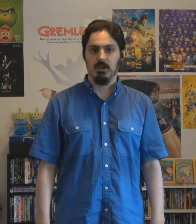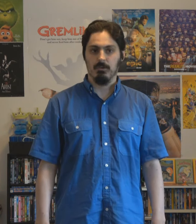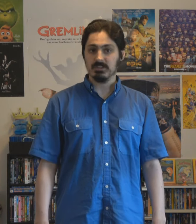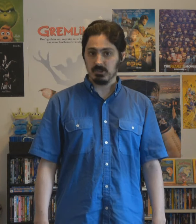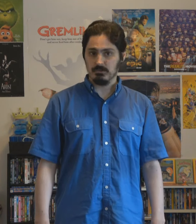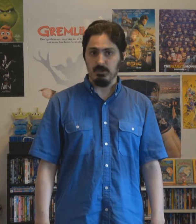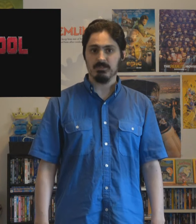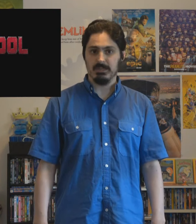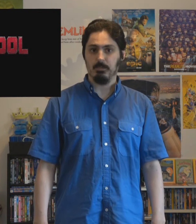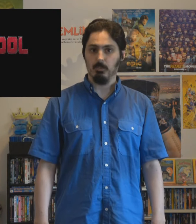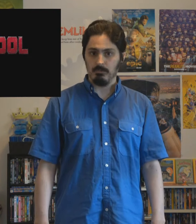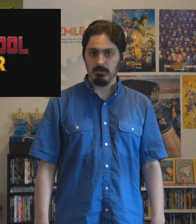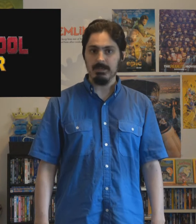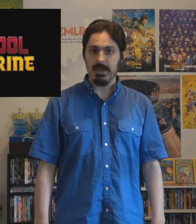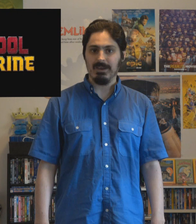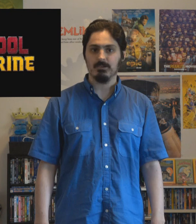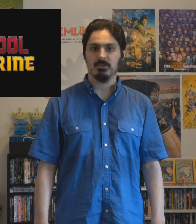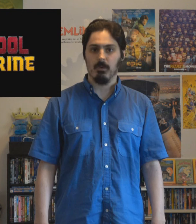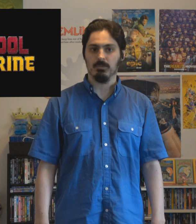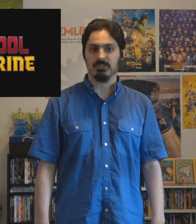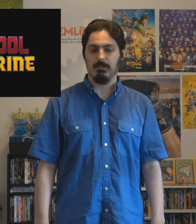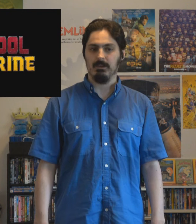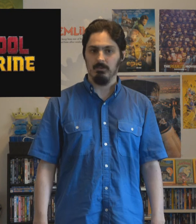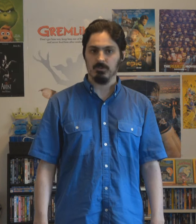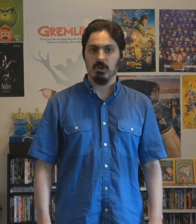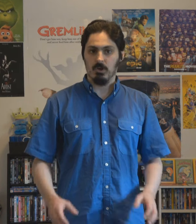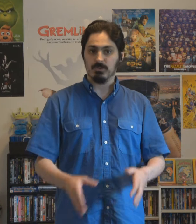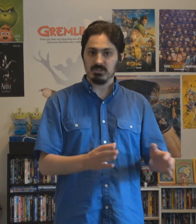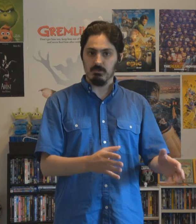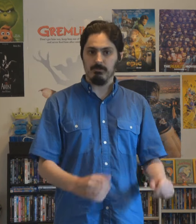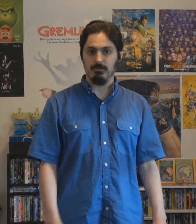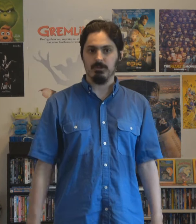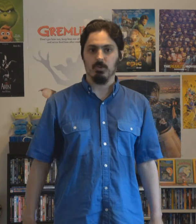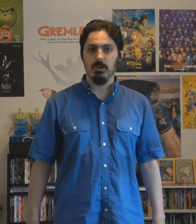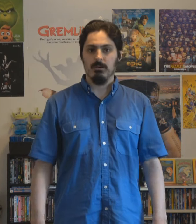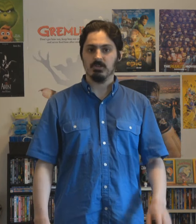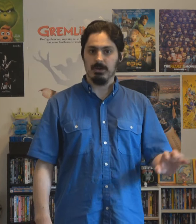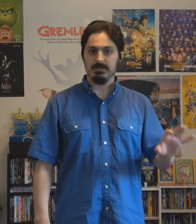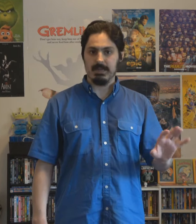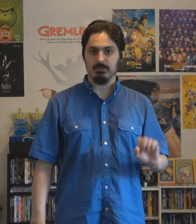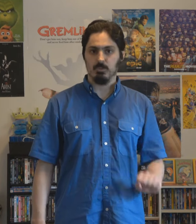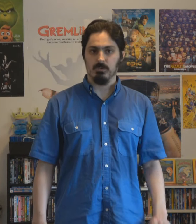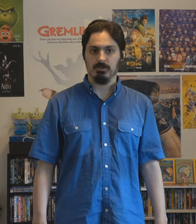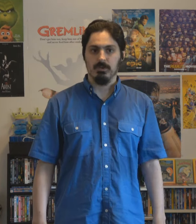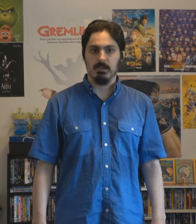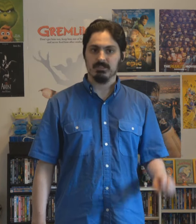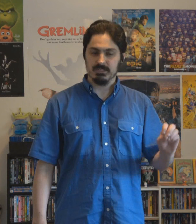With this third film, Deadpool and Wolverine, he now enters the Marvel Cinematic Universe, although still with a foot in the door of his already established world. There is the